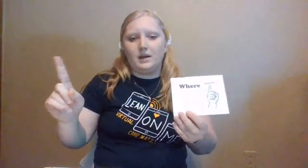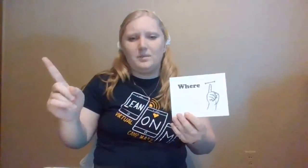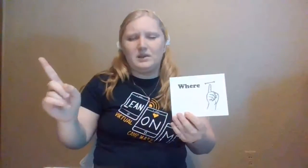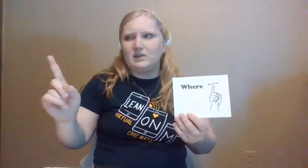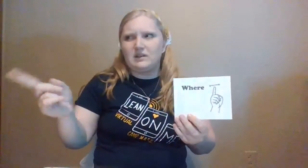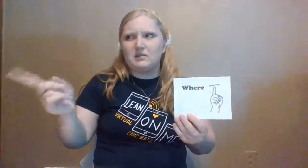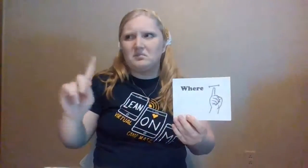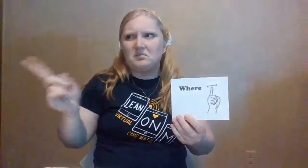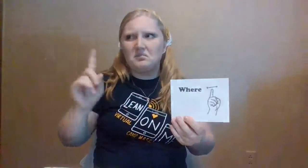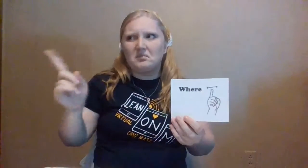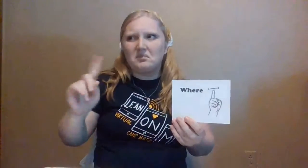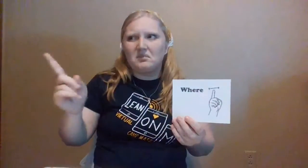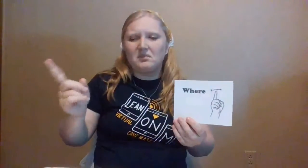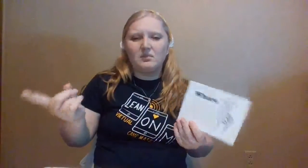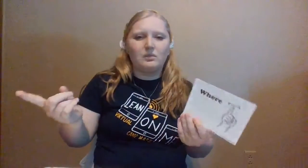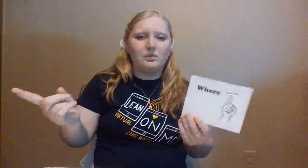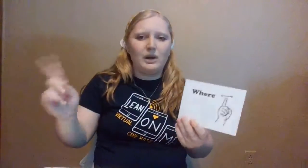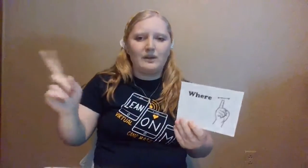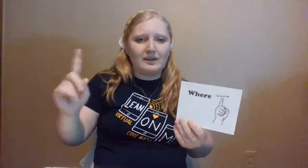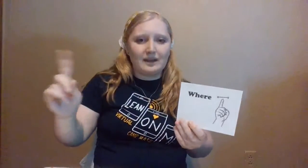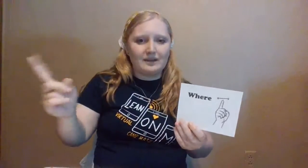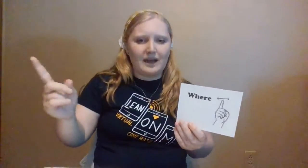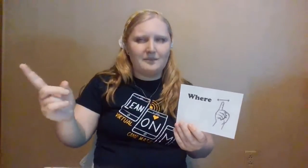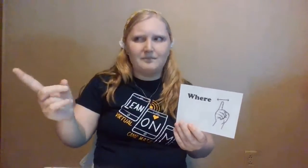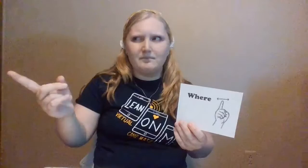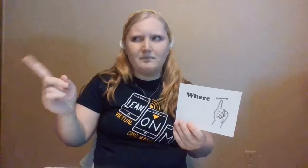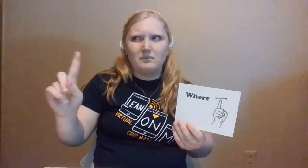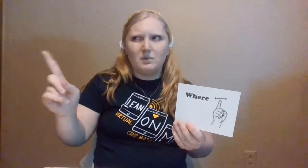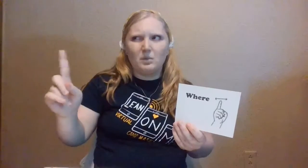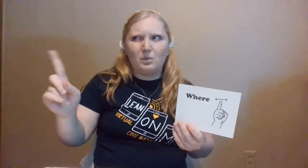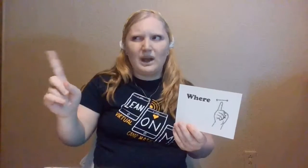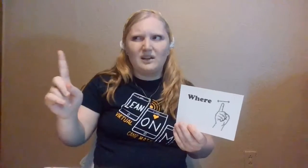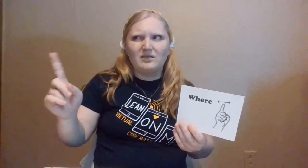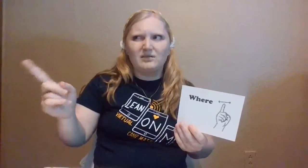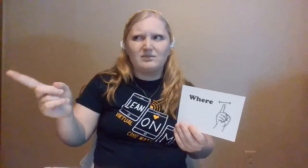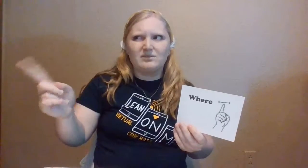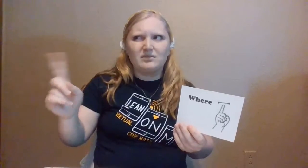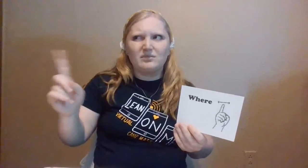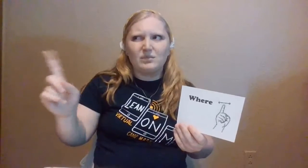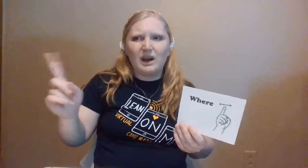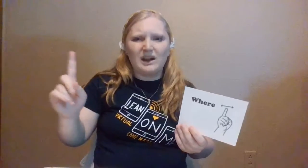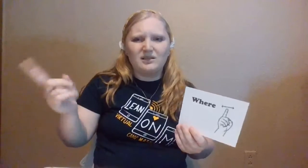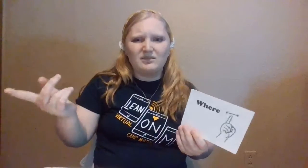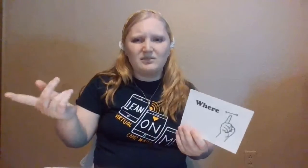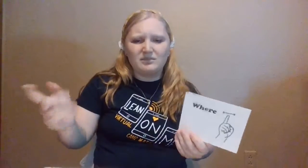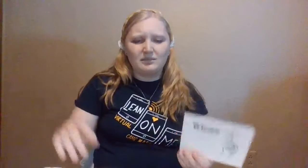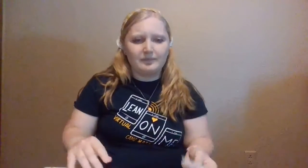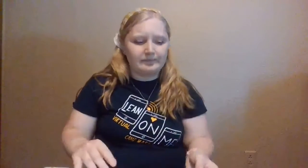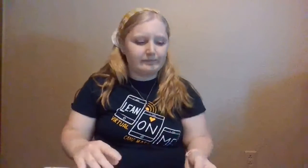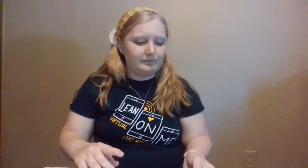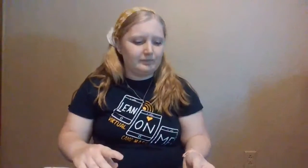up and just wave it side to side. Where. Where.